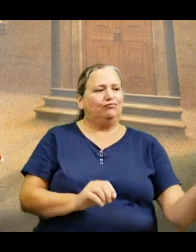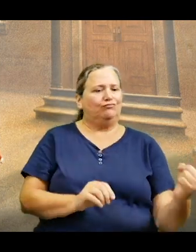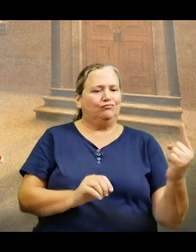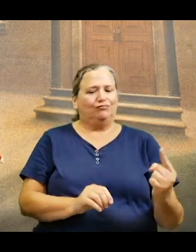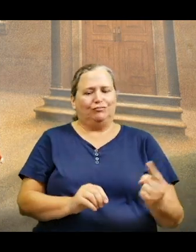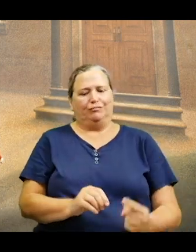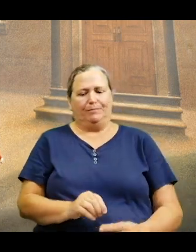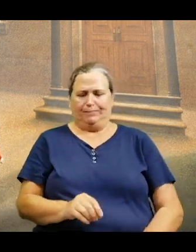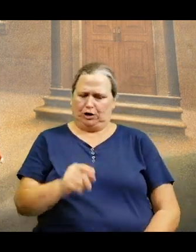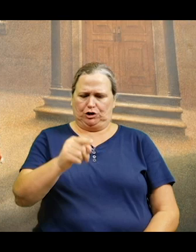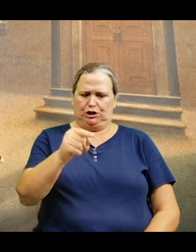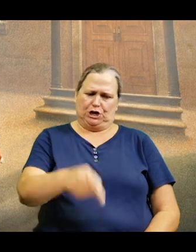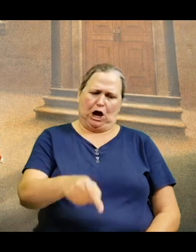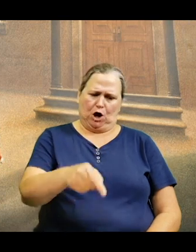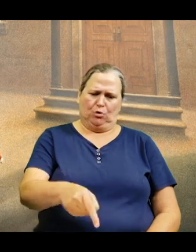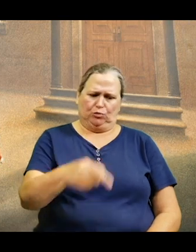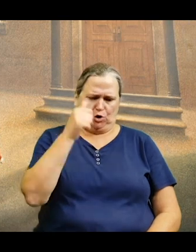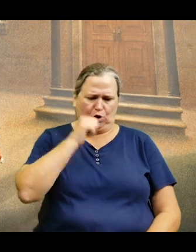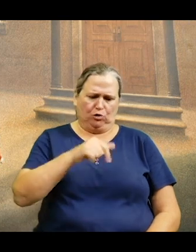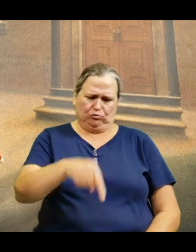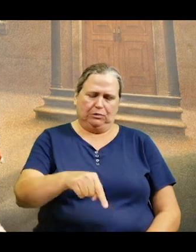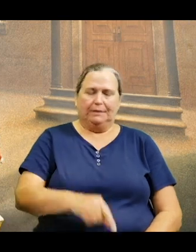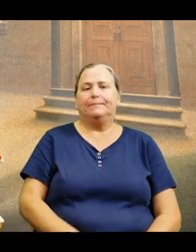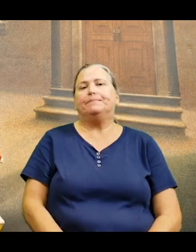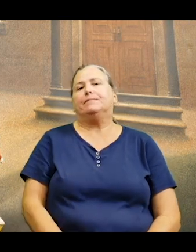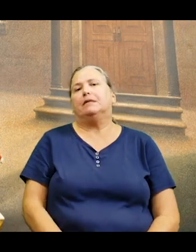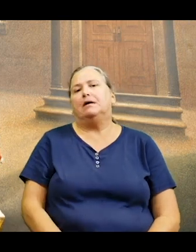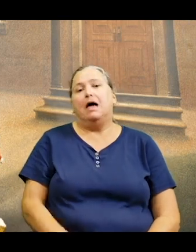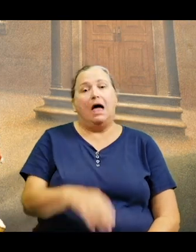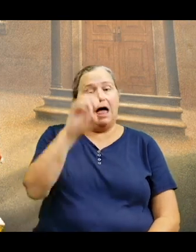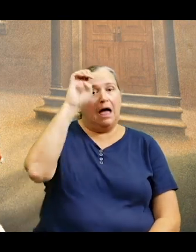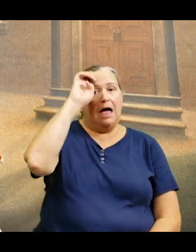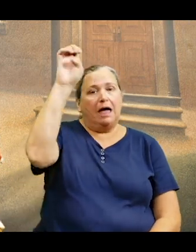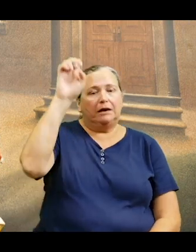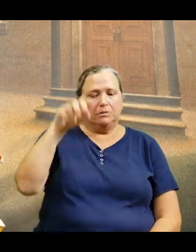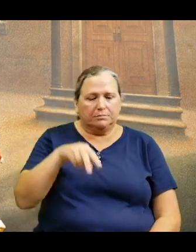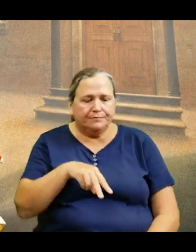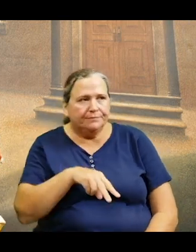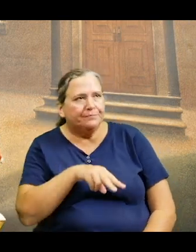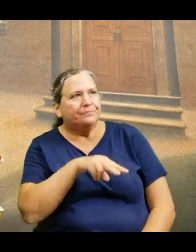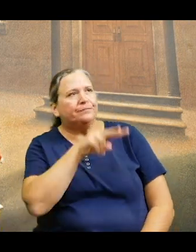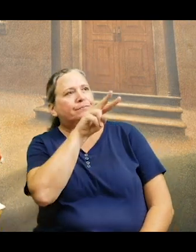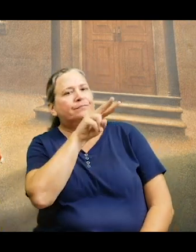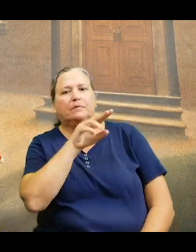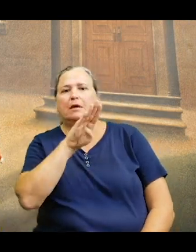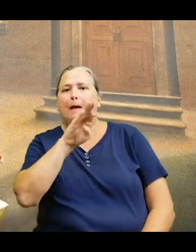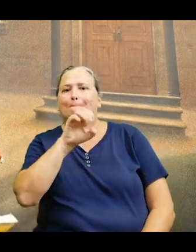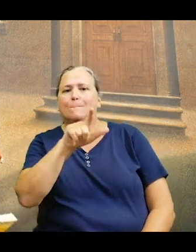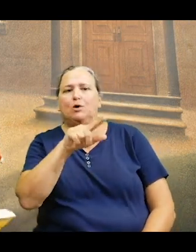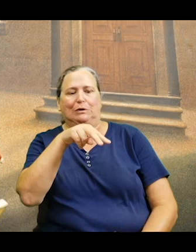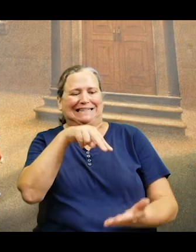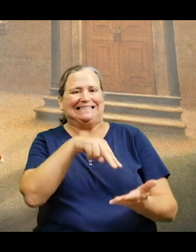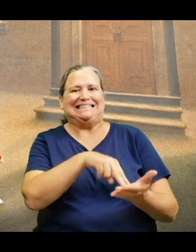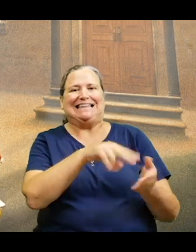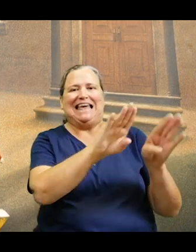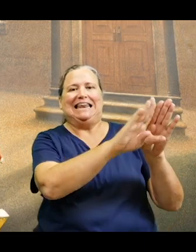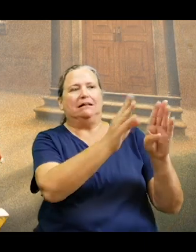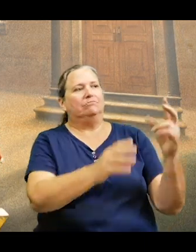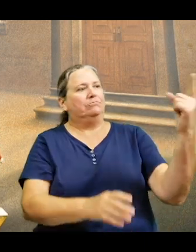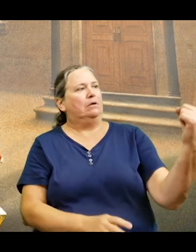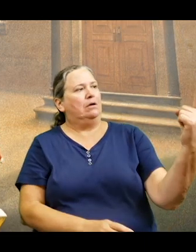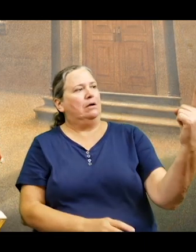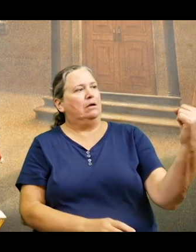"Down, girl," said a deep, gruff voice. Edward looked up, and there was Bull standing at the door.